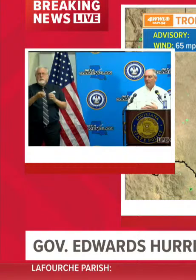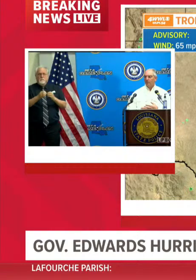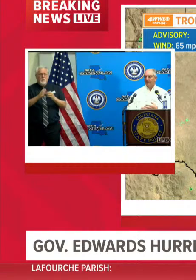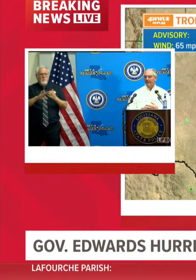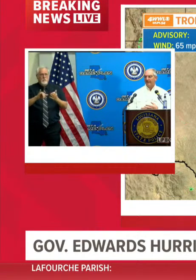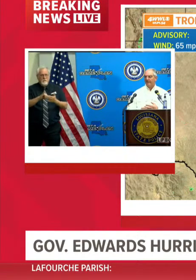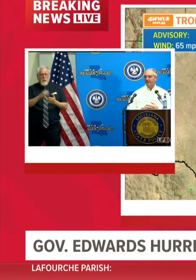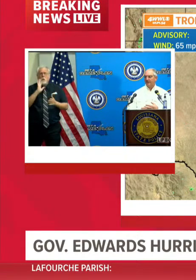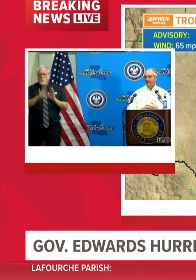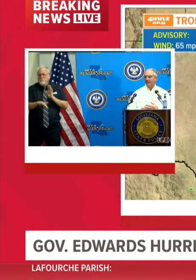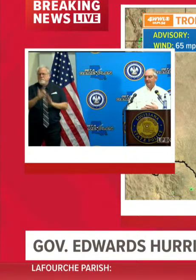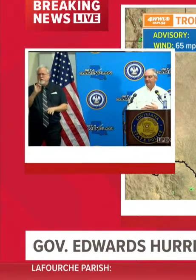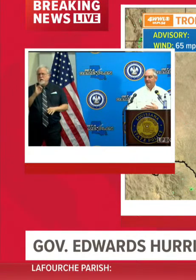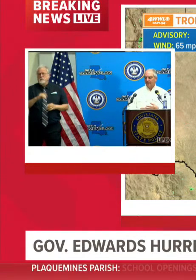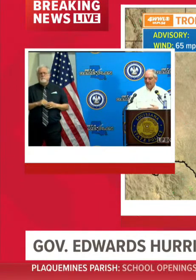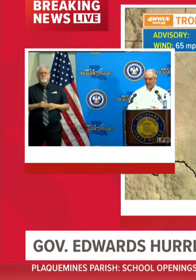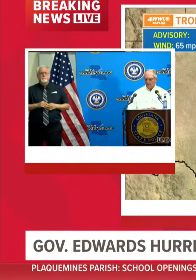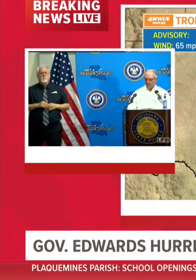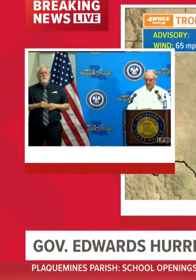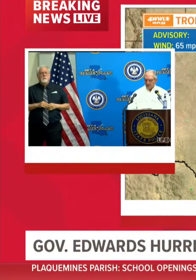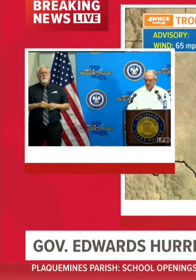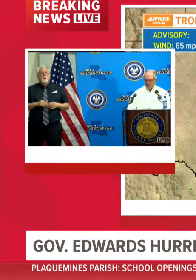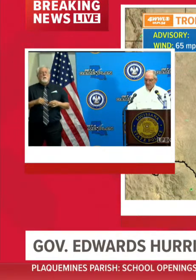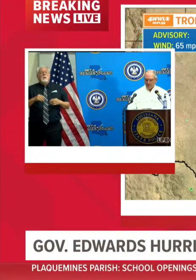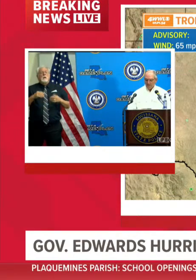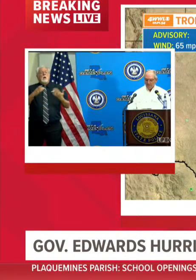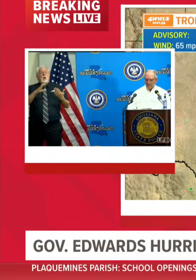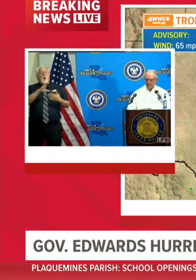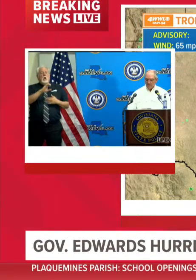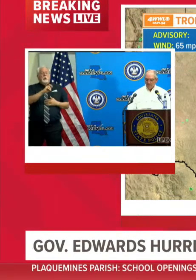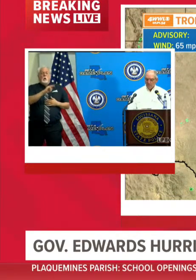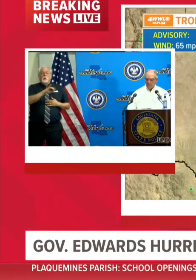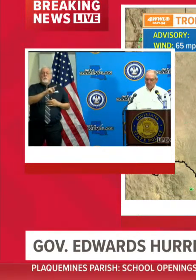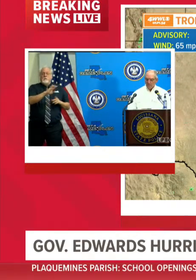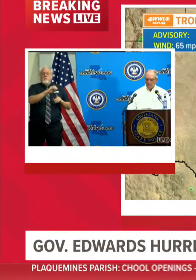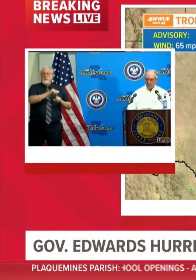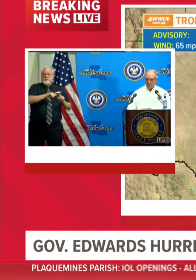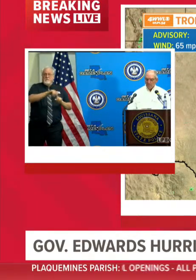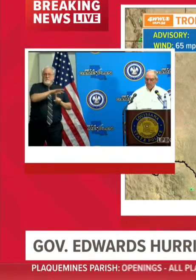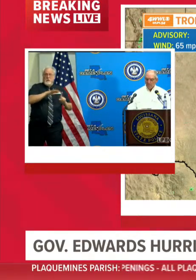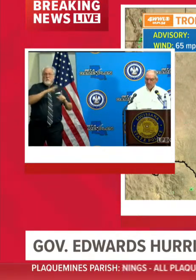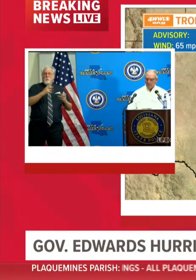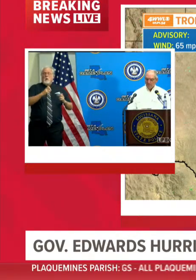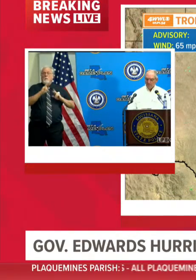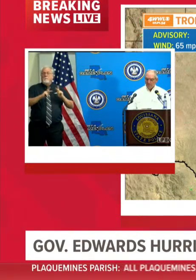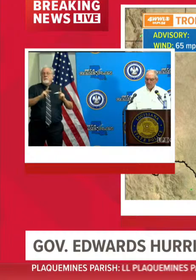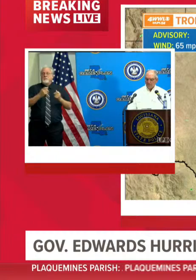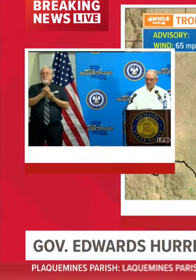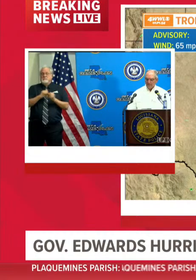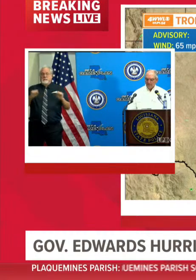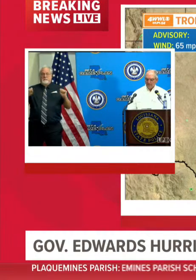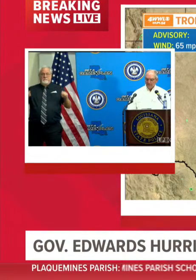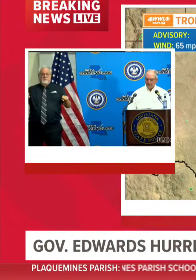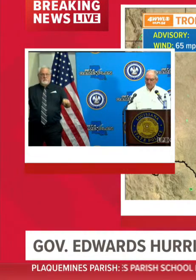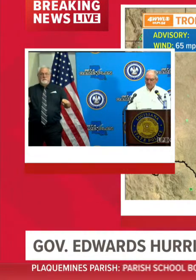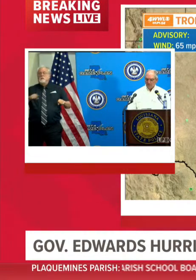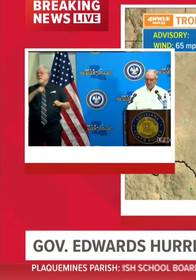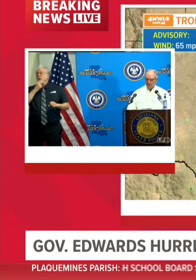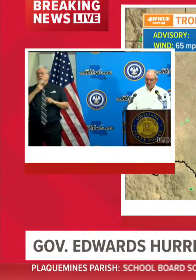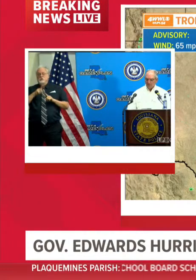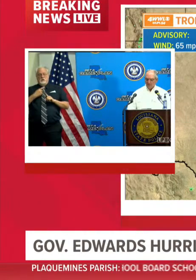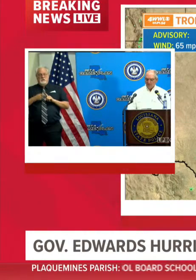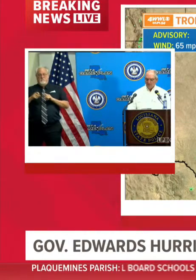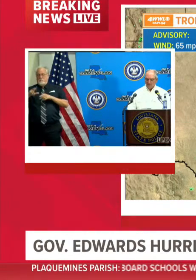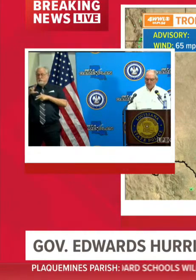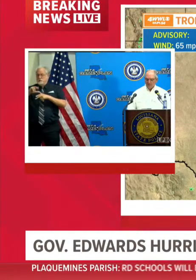that, we will find the space. Again, we're in a COVID environment, and we want people to be as safe as possible, not just from the storm,